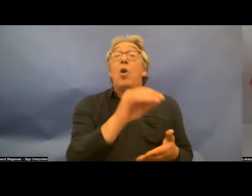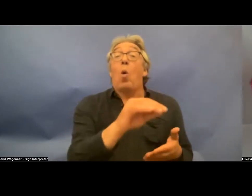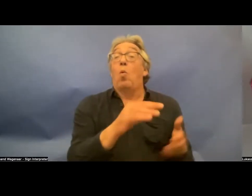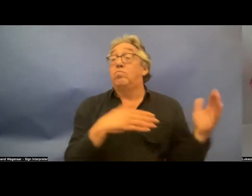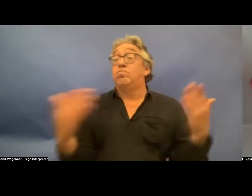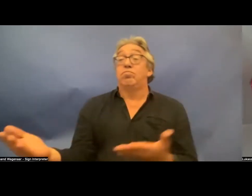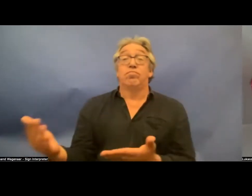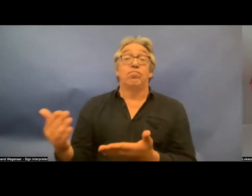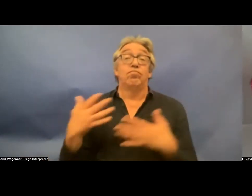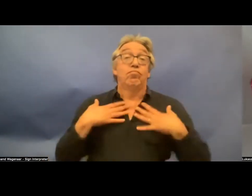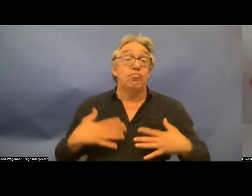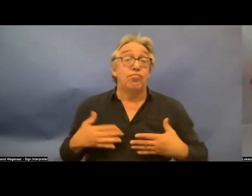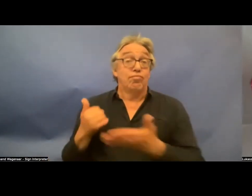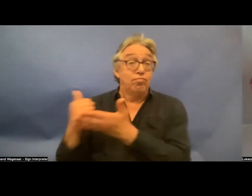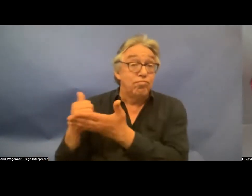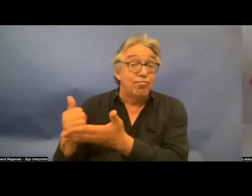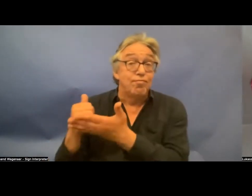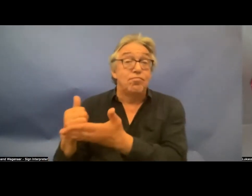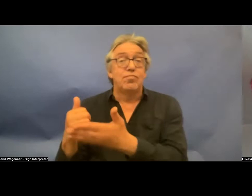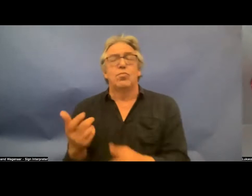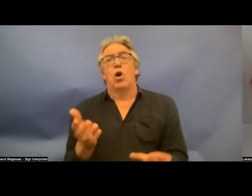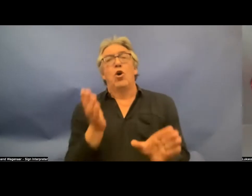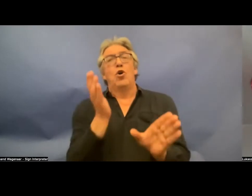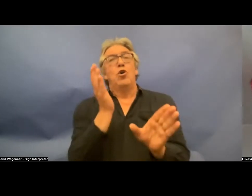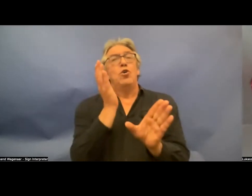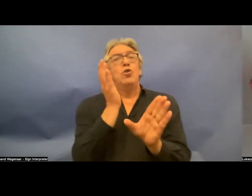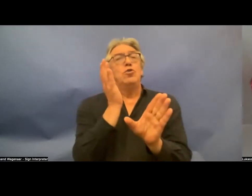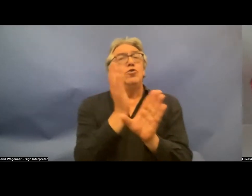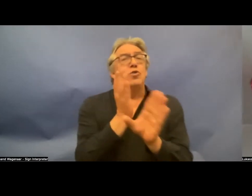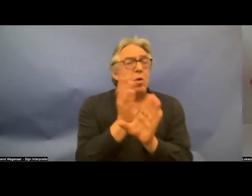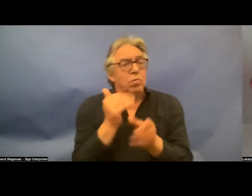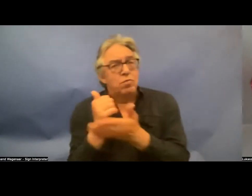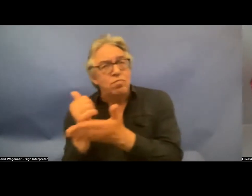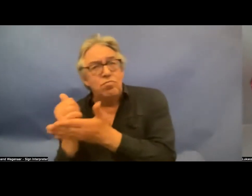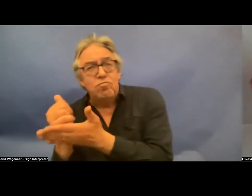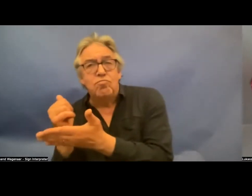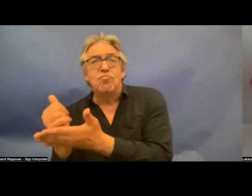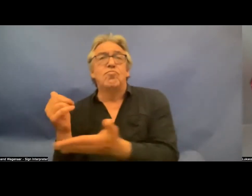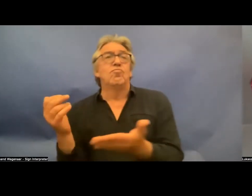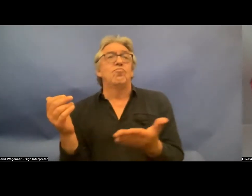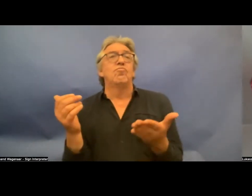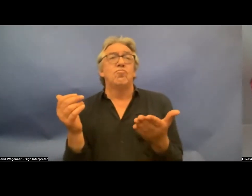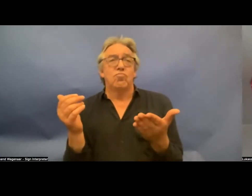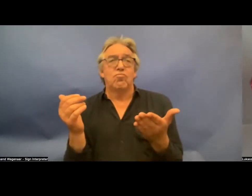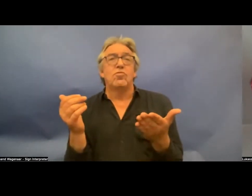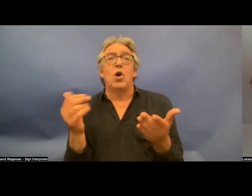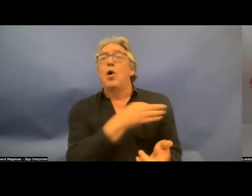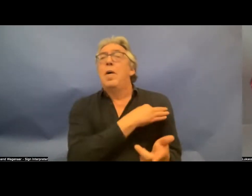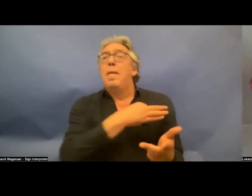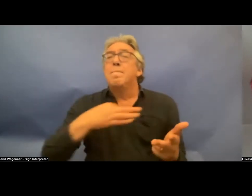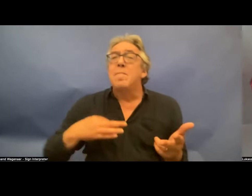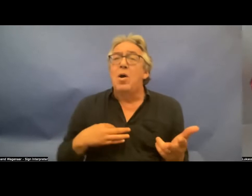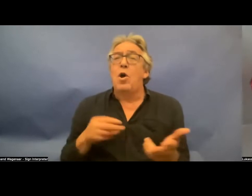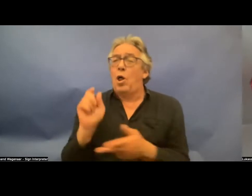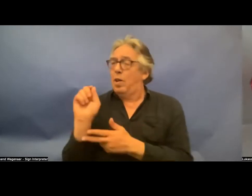as well as the support in entering the labor market in Poland. So far,